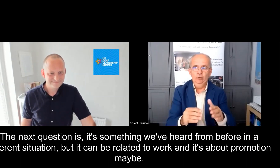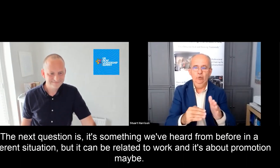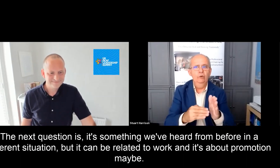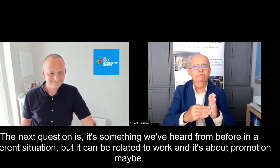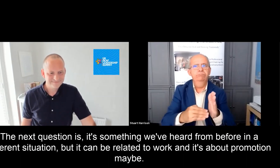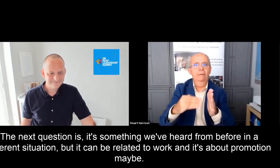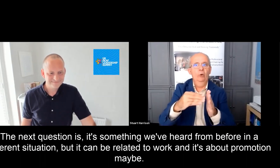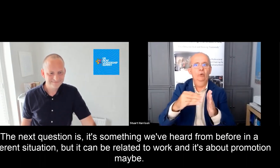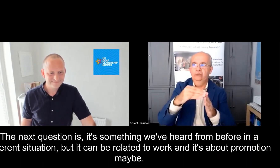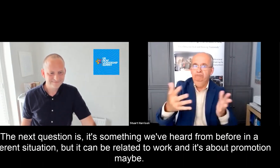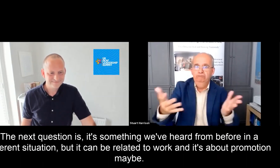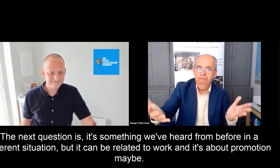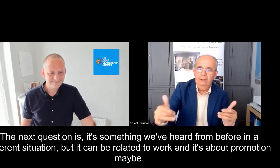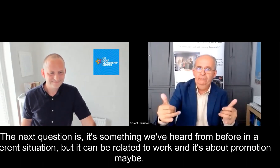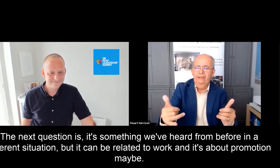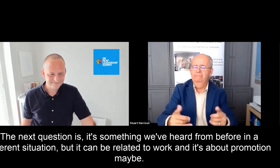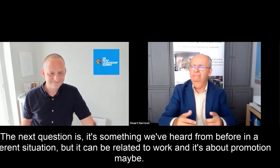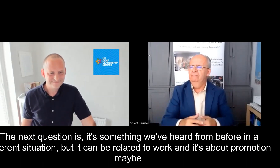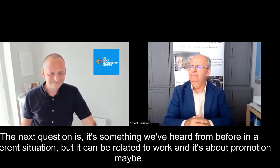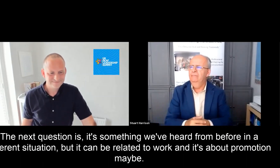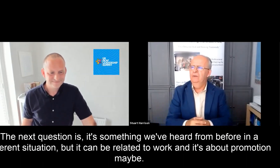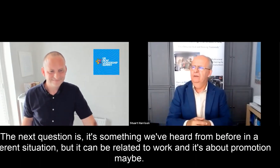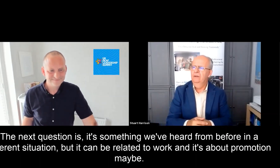be related to work, and it's about promotion maybe.